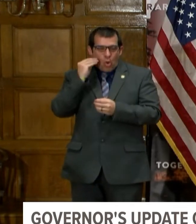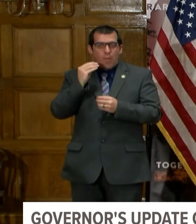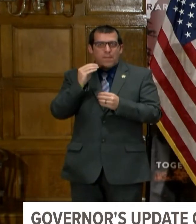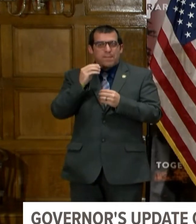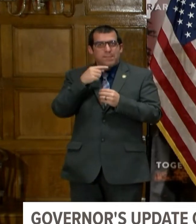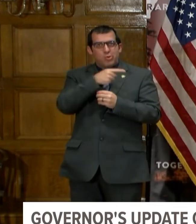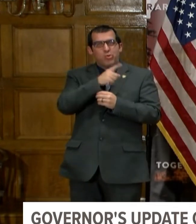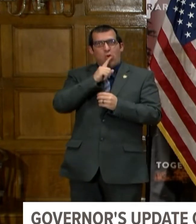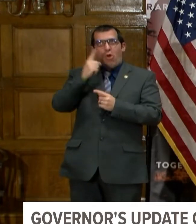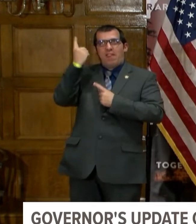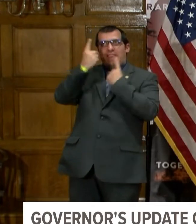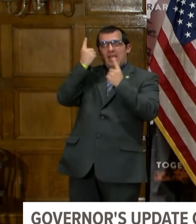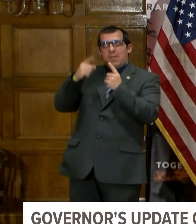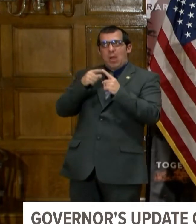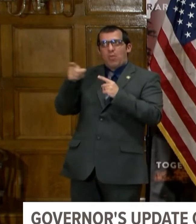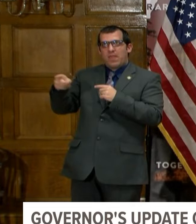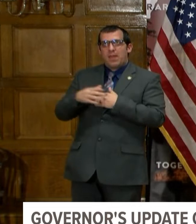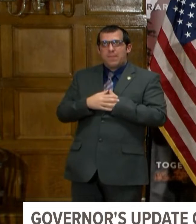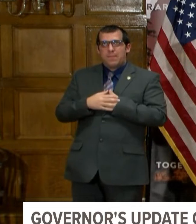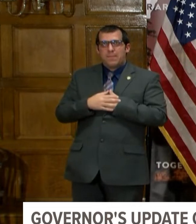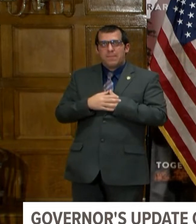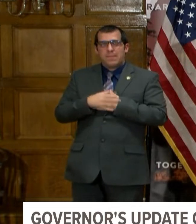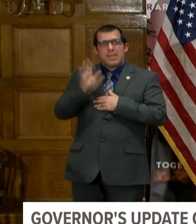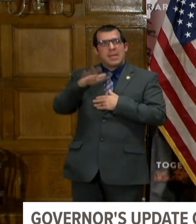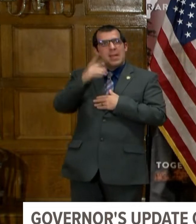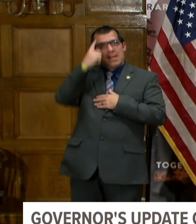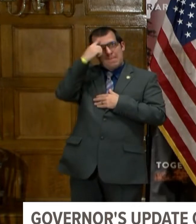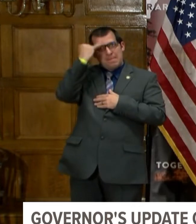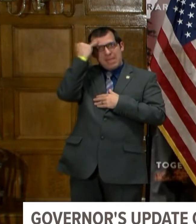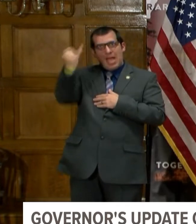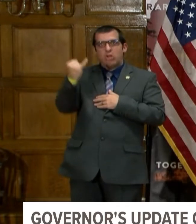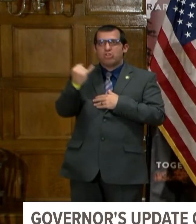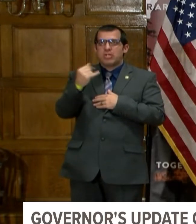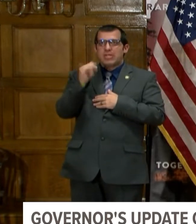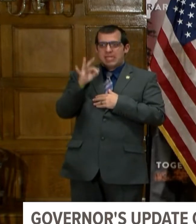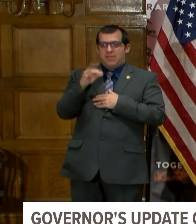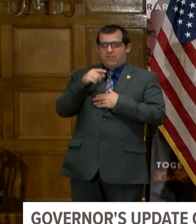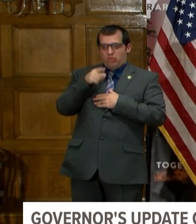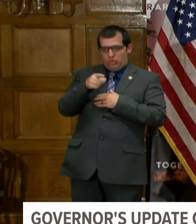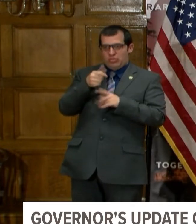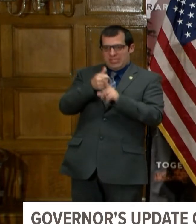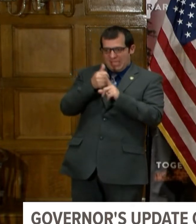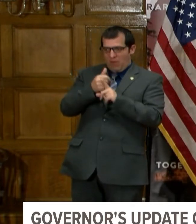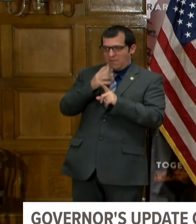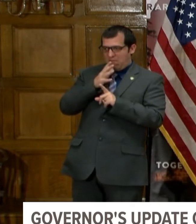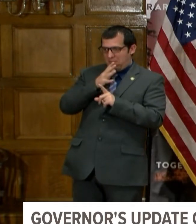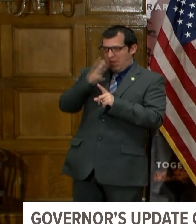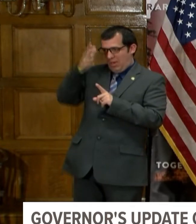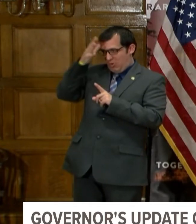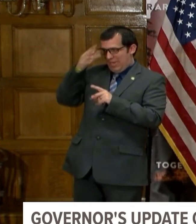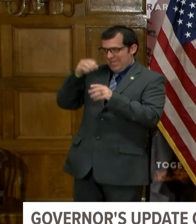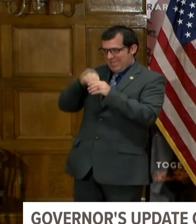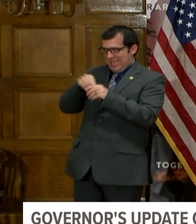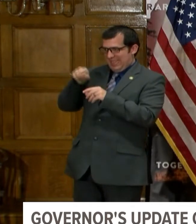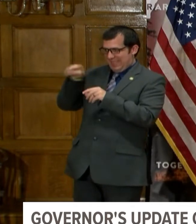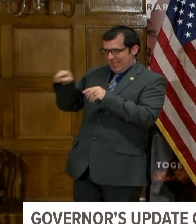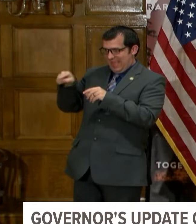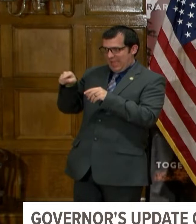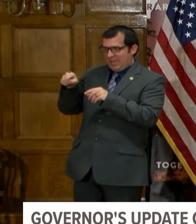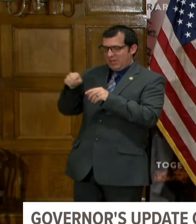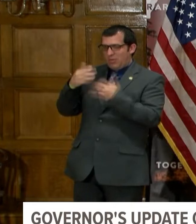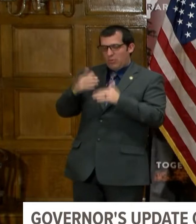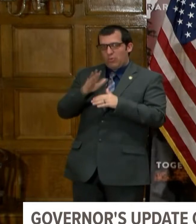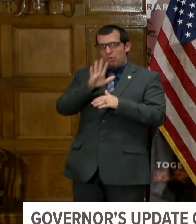too. Think what it would be if you were a parent there in this facility. Yours